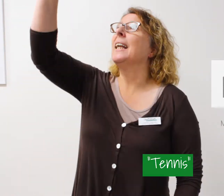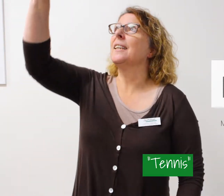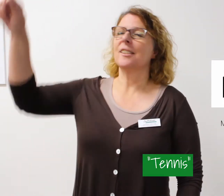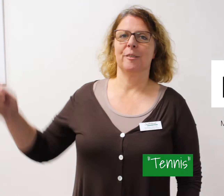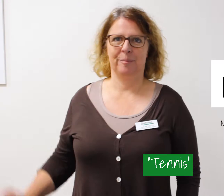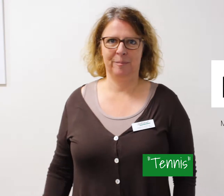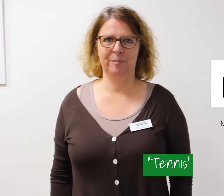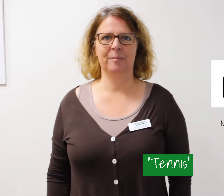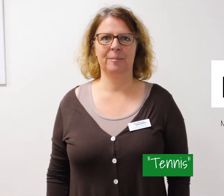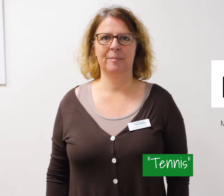Tennis.